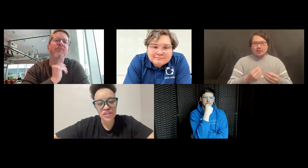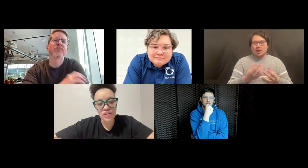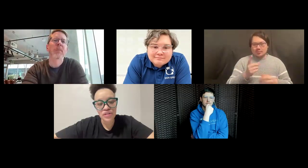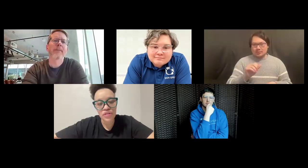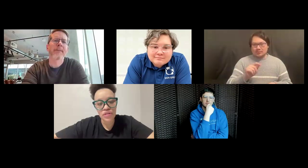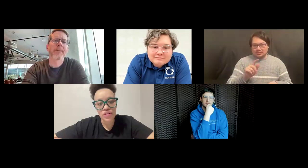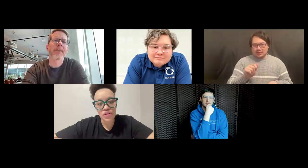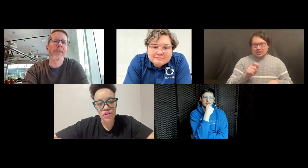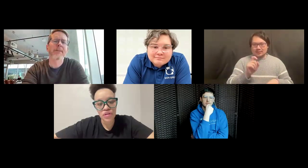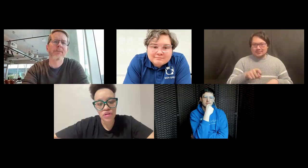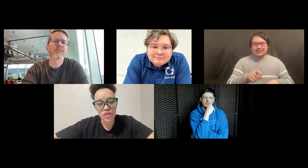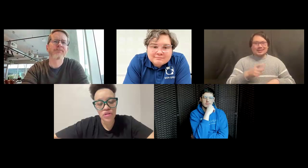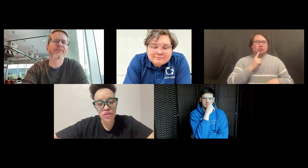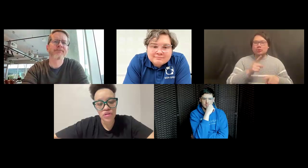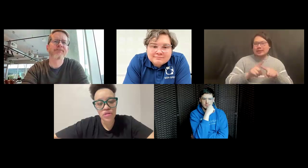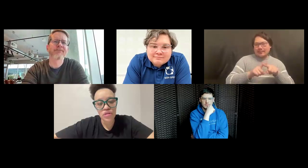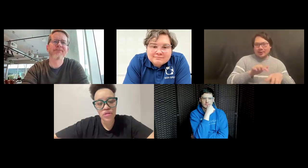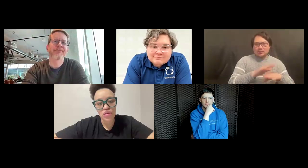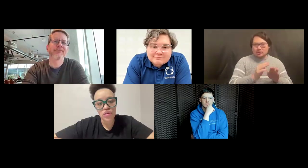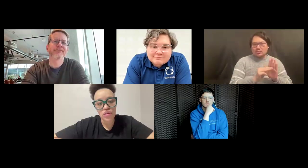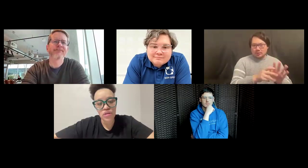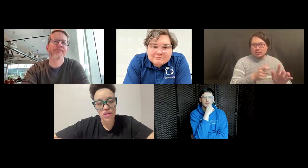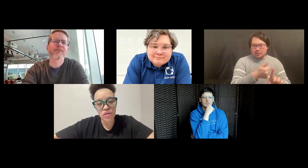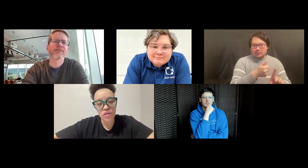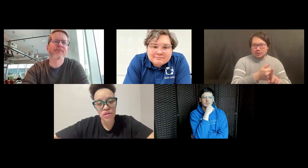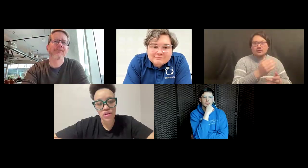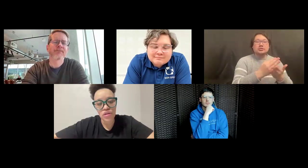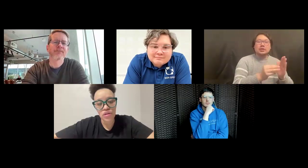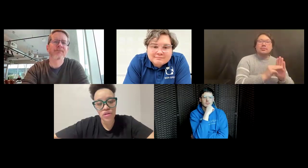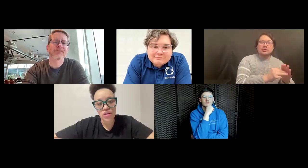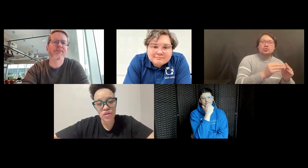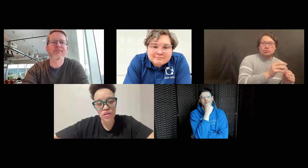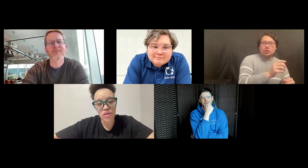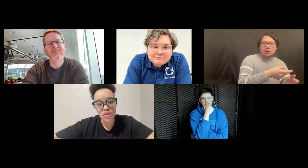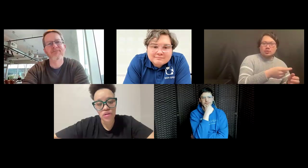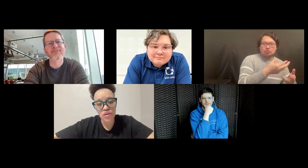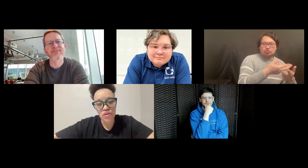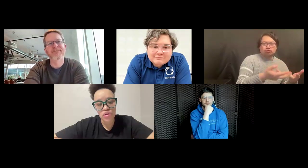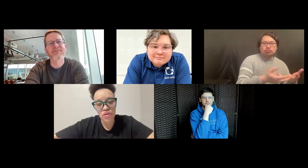So from the perspective of data, it really depends on the model itself. Some